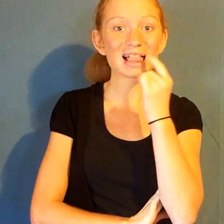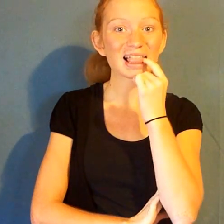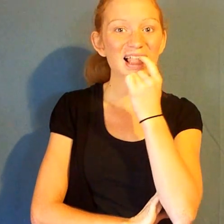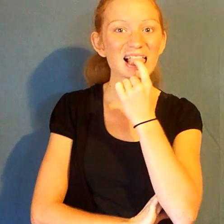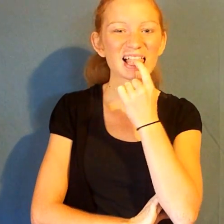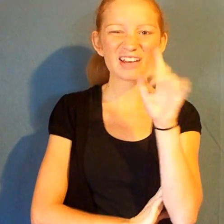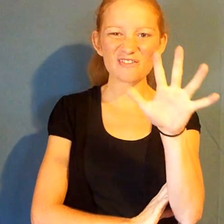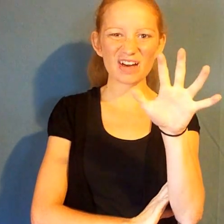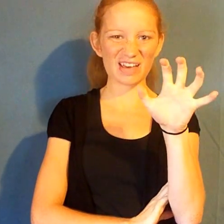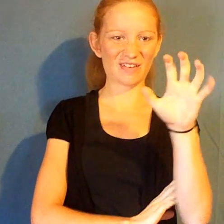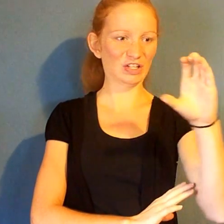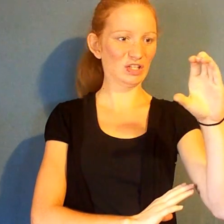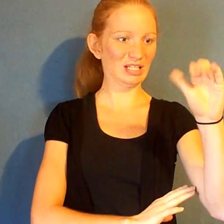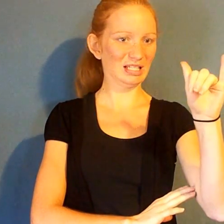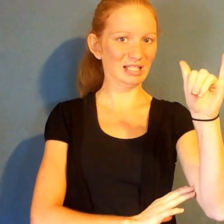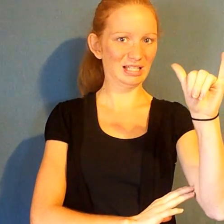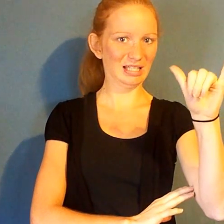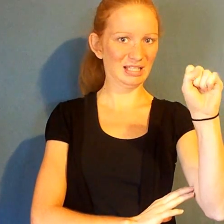was absolutely horrifying.